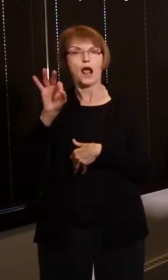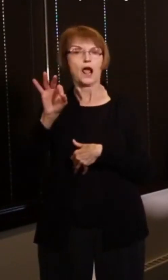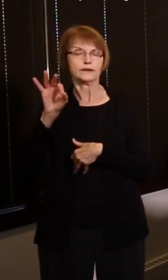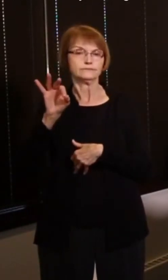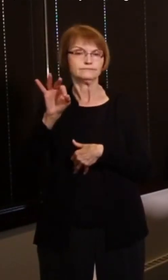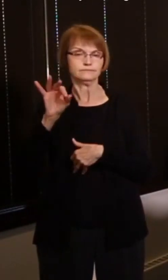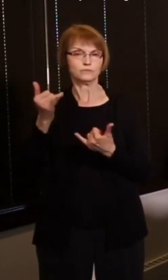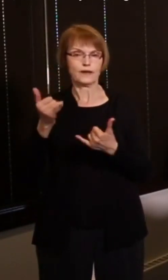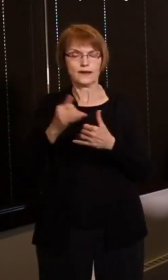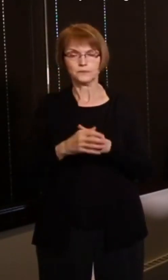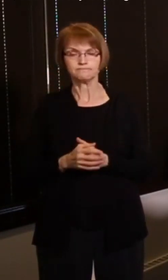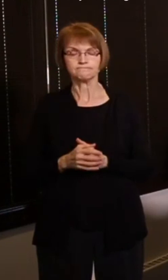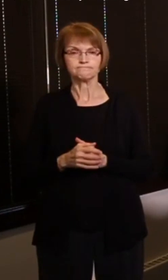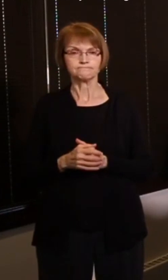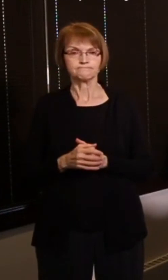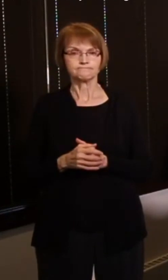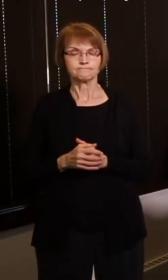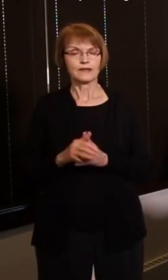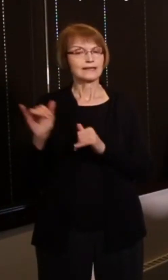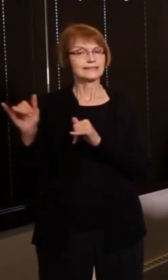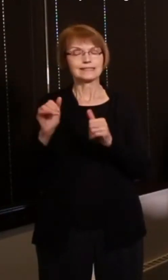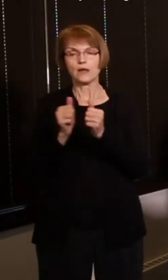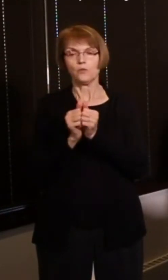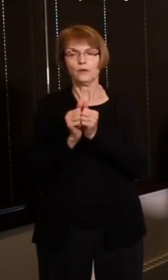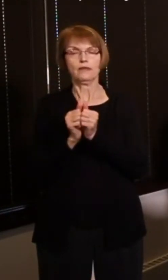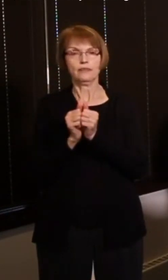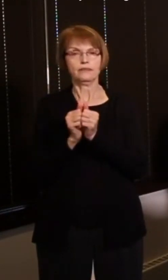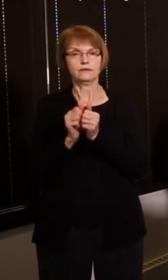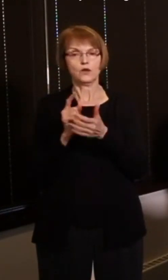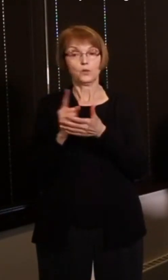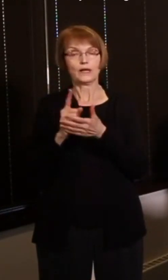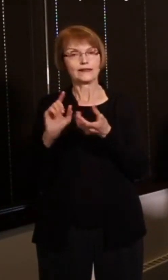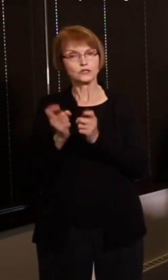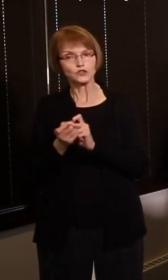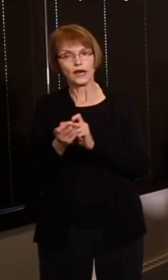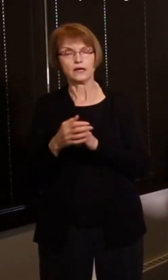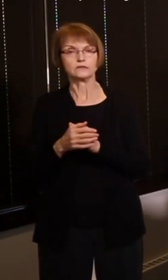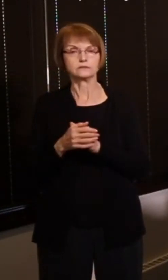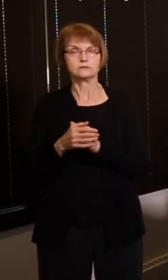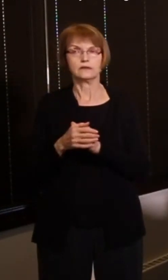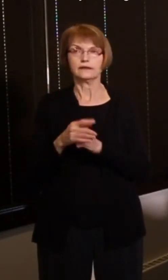now. And the same thing with our weekly change, or it's actually a